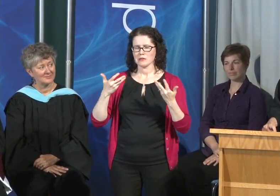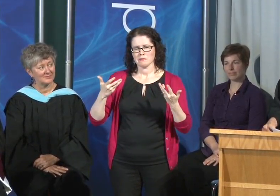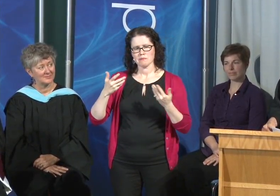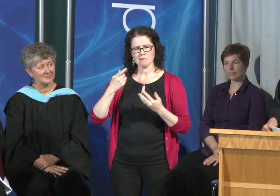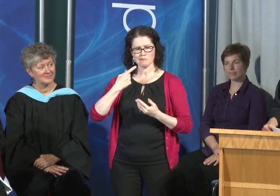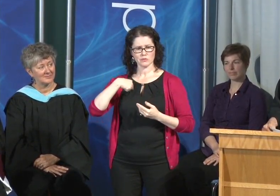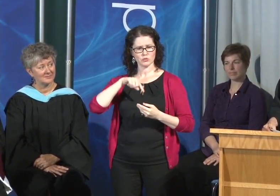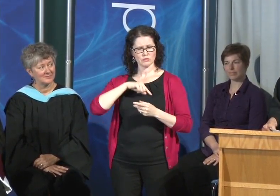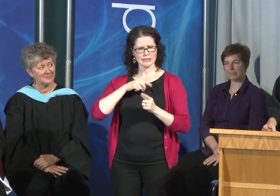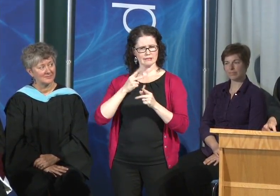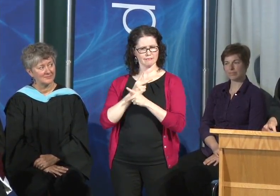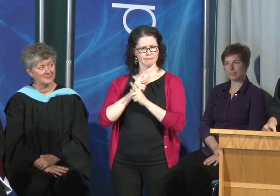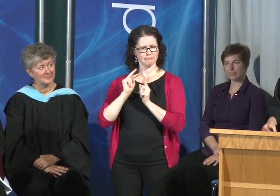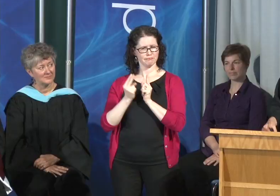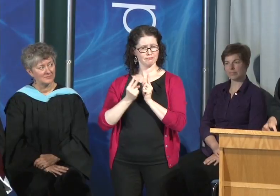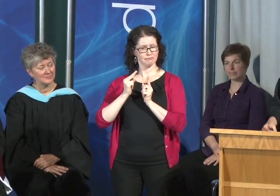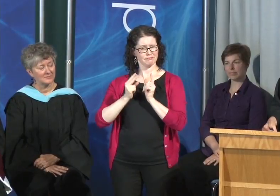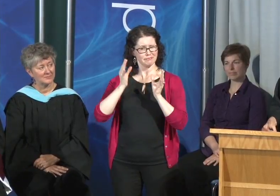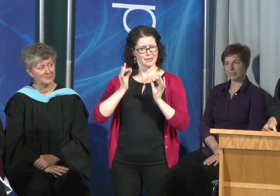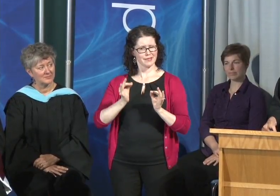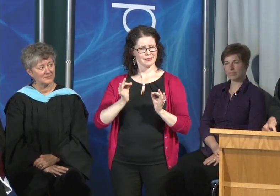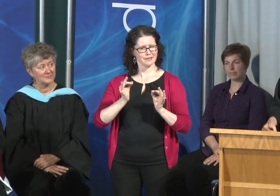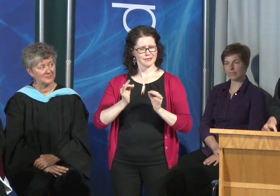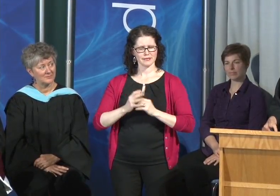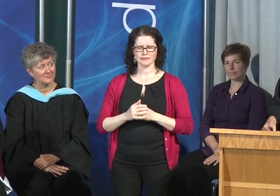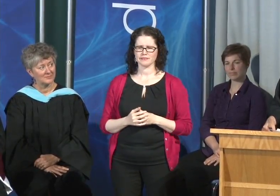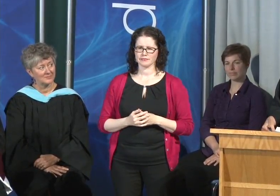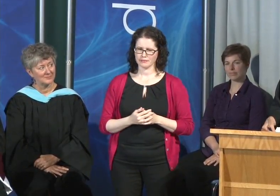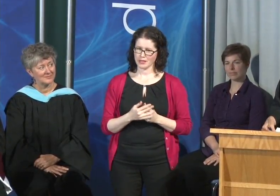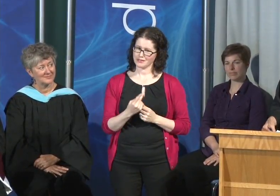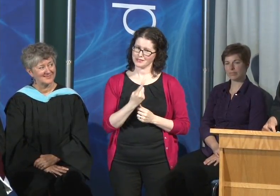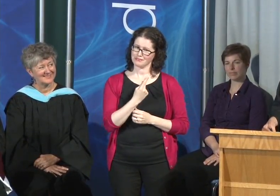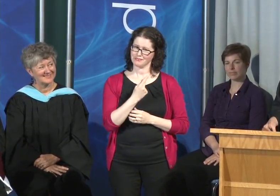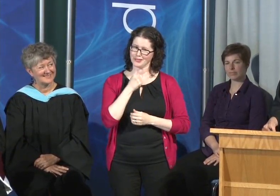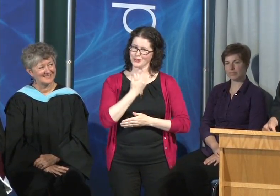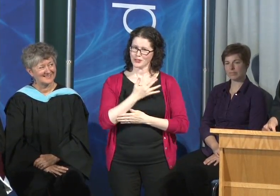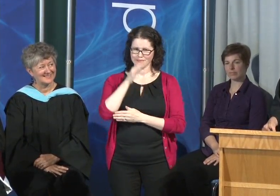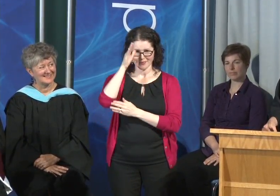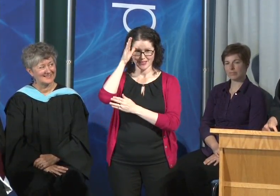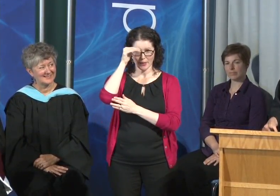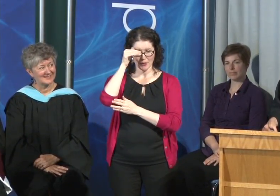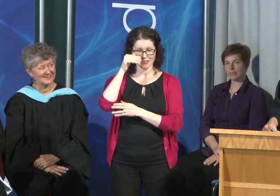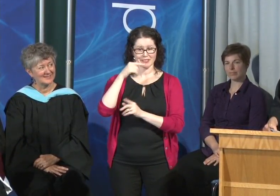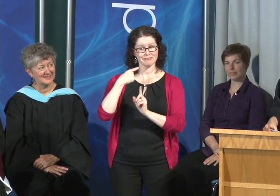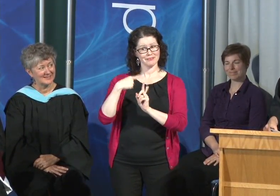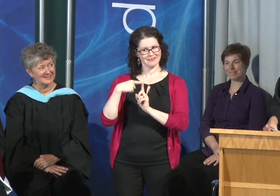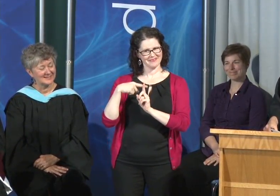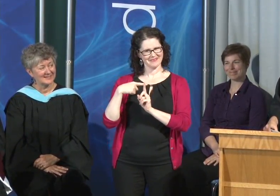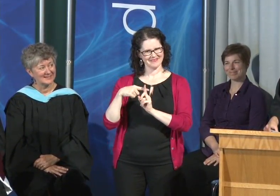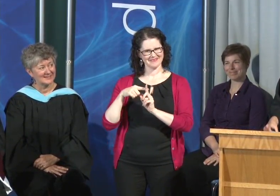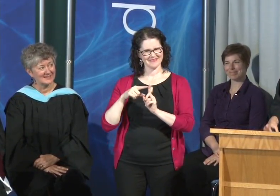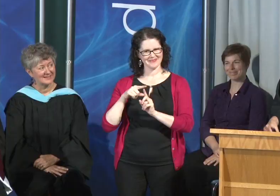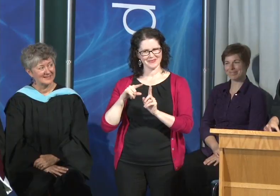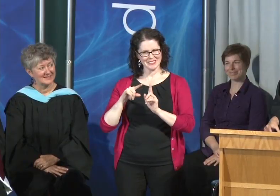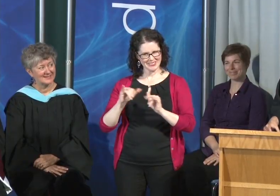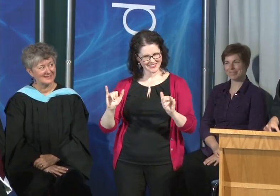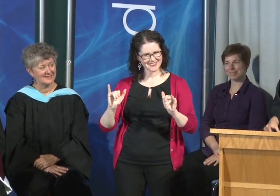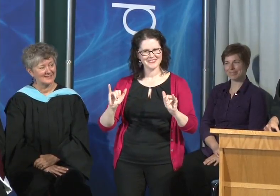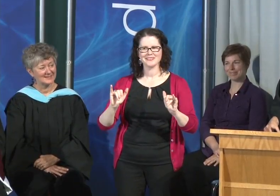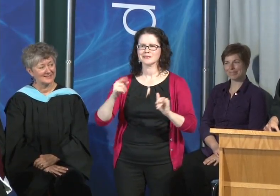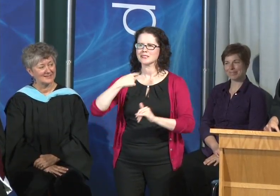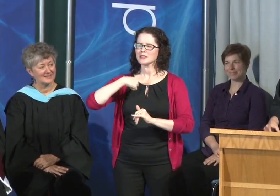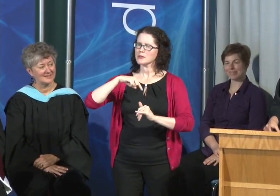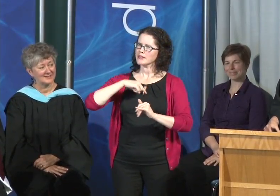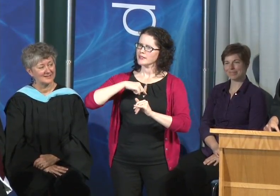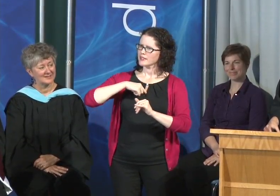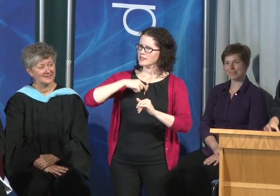us. But admittedly, we're both a little bit stubborn and obnoxiously optimistic, so we chose instead to step out in faith and